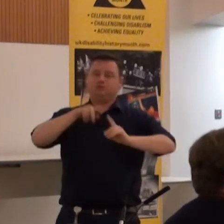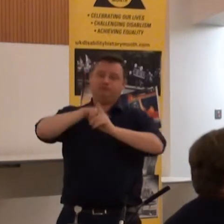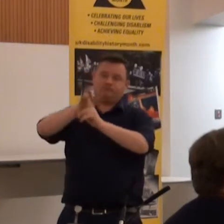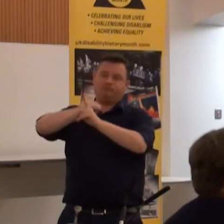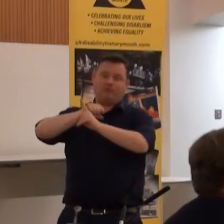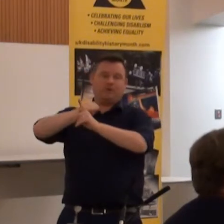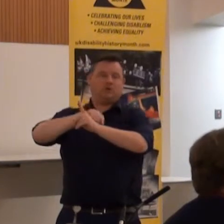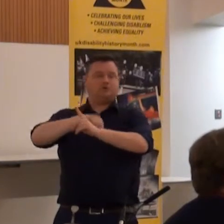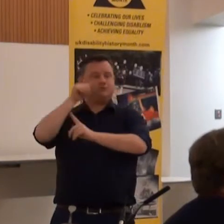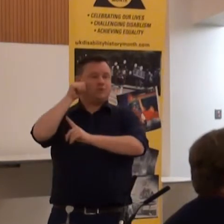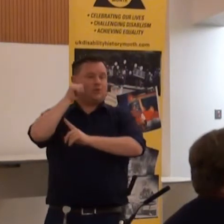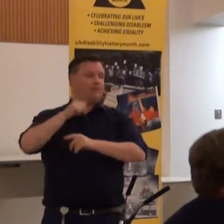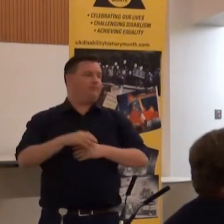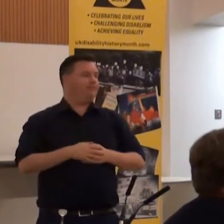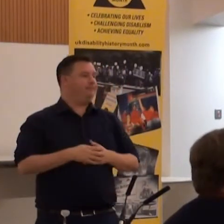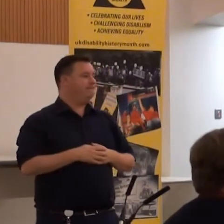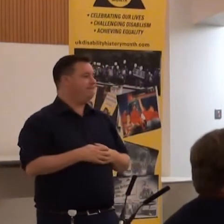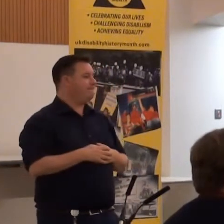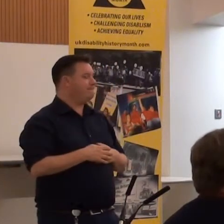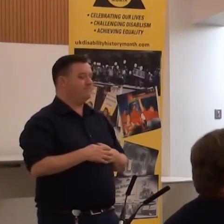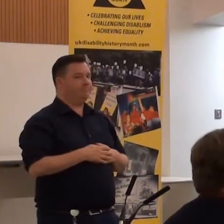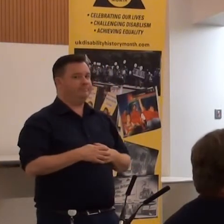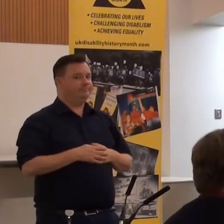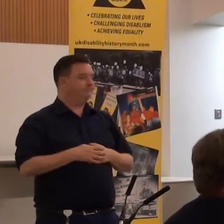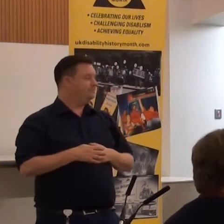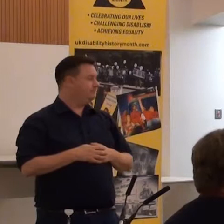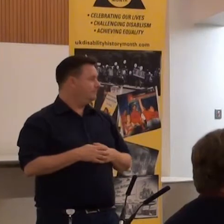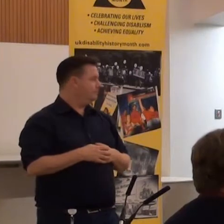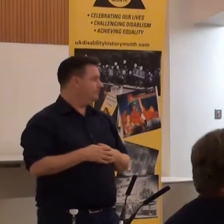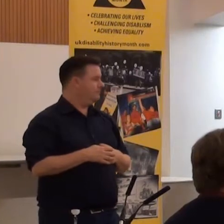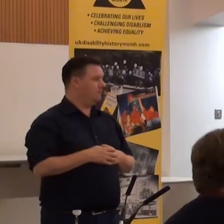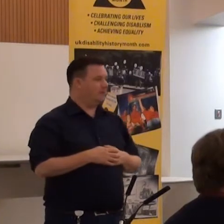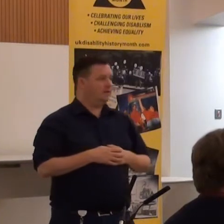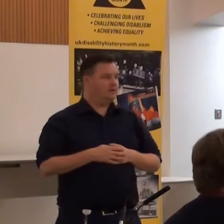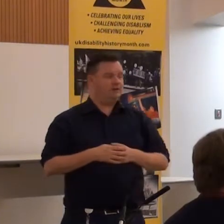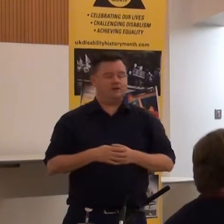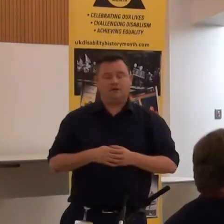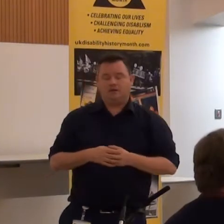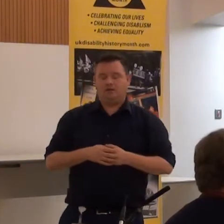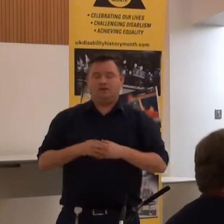Okay, we want to wrap up the morning session. Okay.